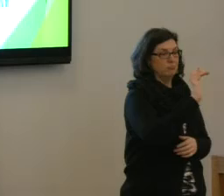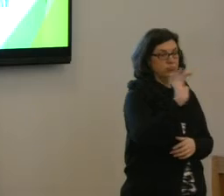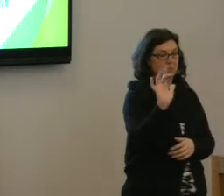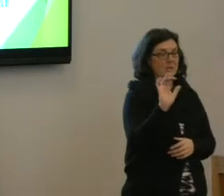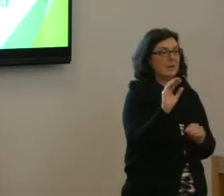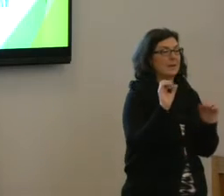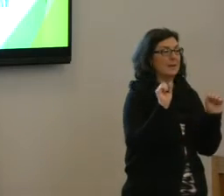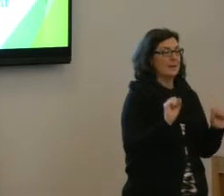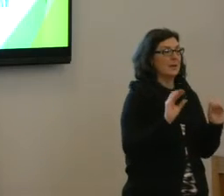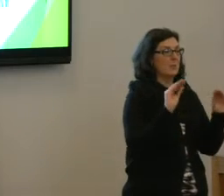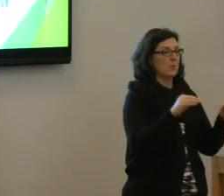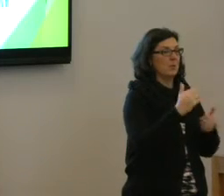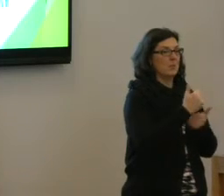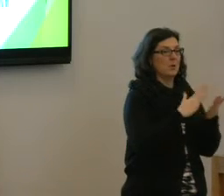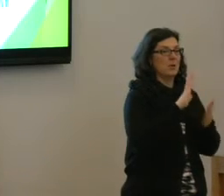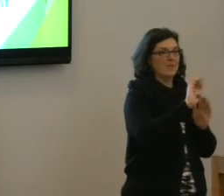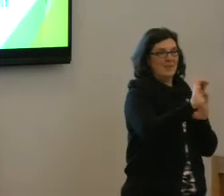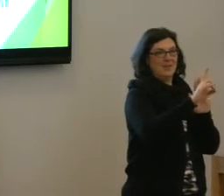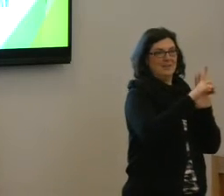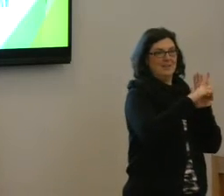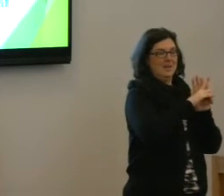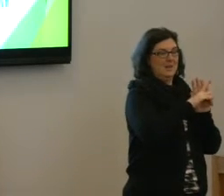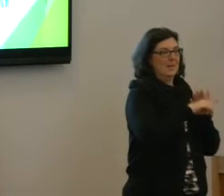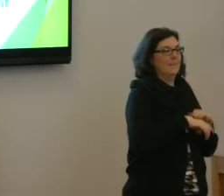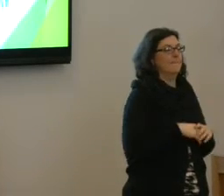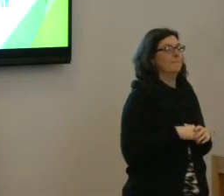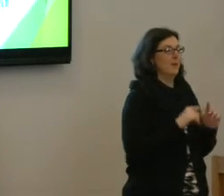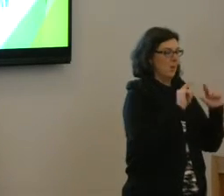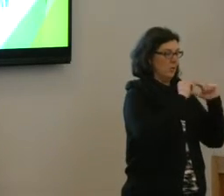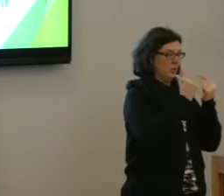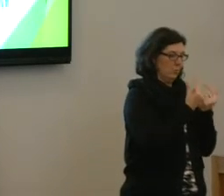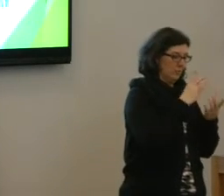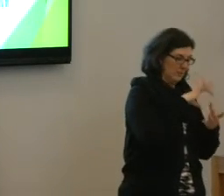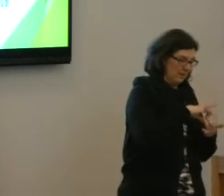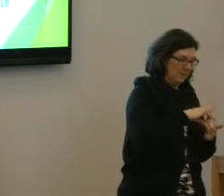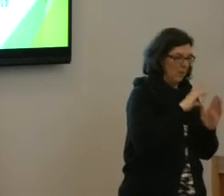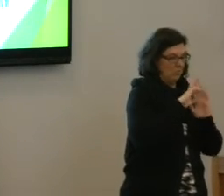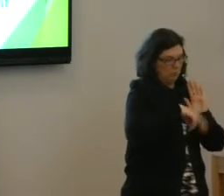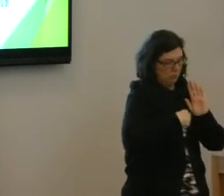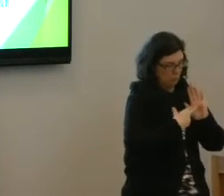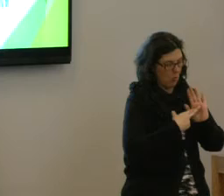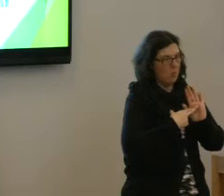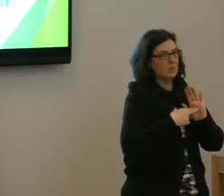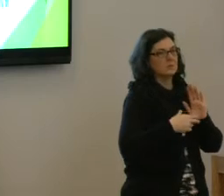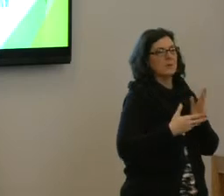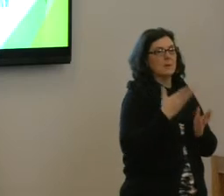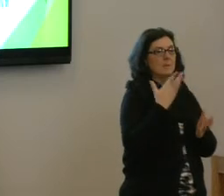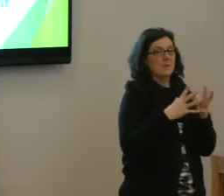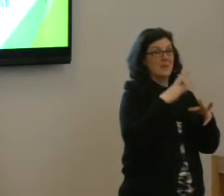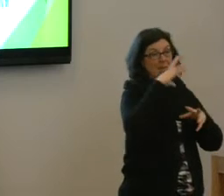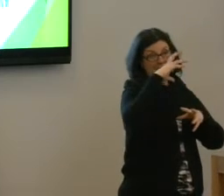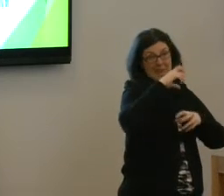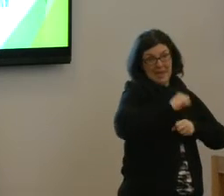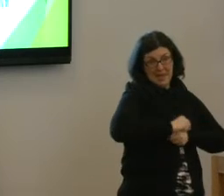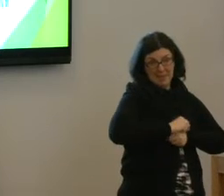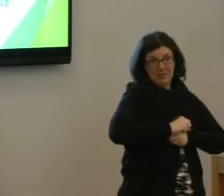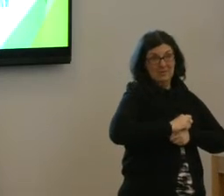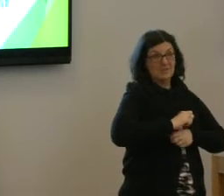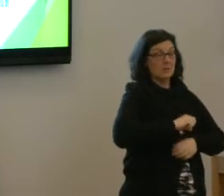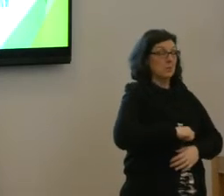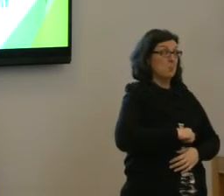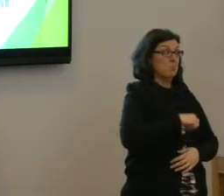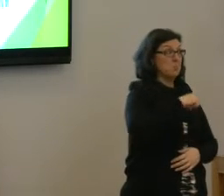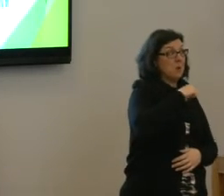can put parts of their identity. Groups they belong to, roles they have, maybe habits, something that they're proud